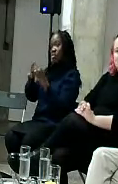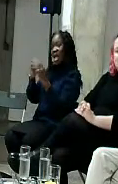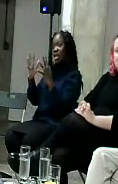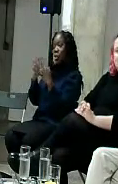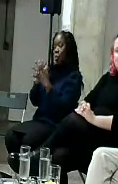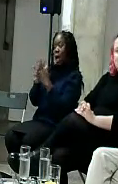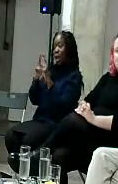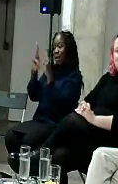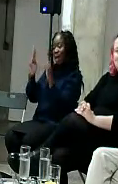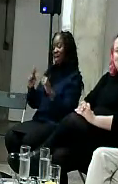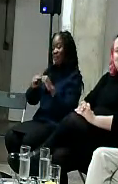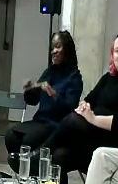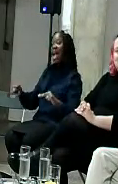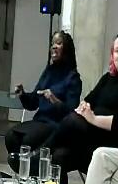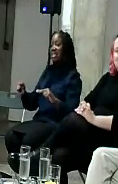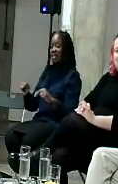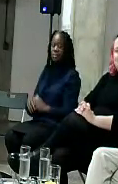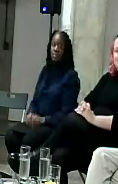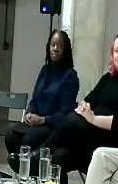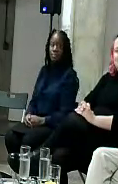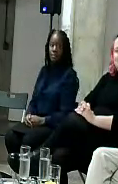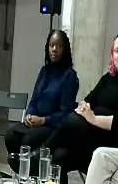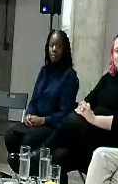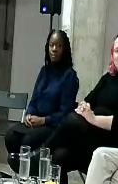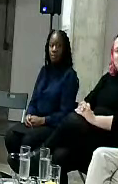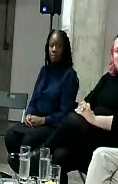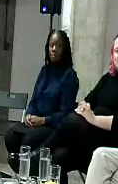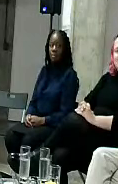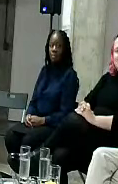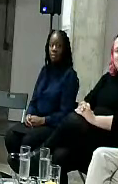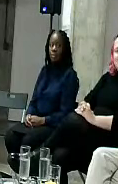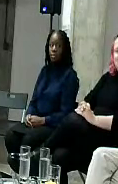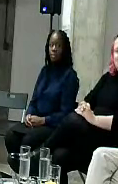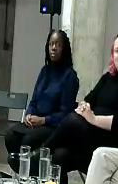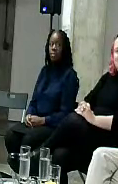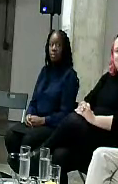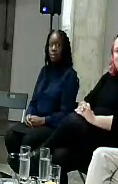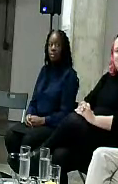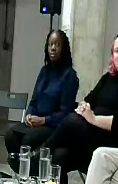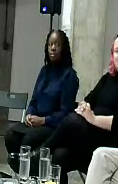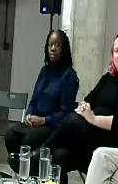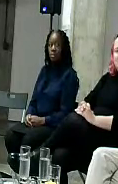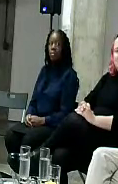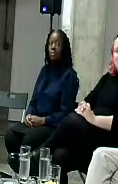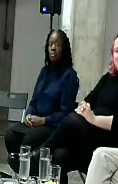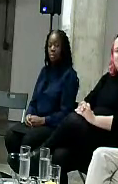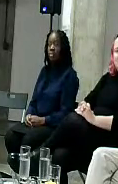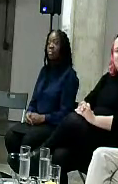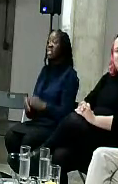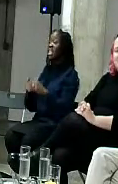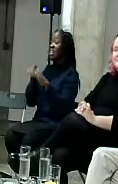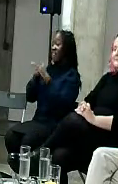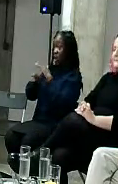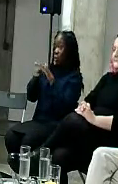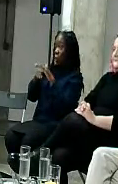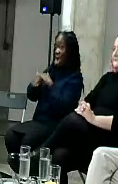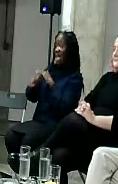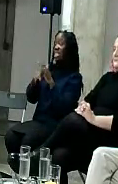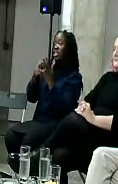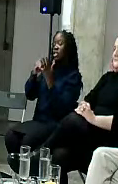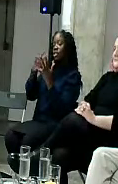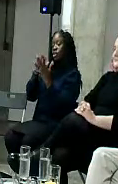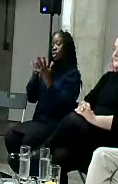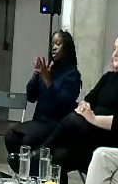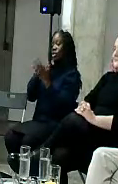the same meeting space, okay? And we have an evacuation swing available to use if anybody needs